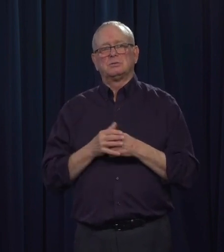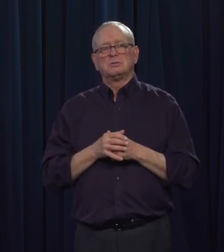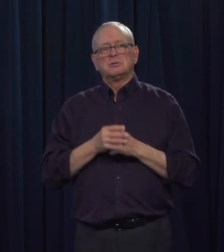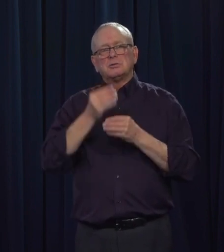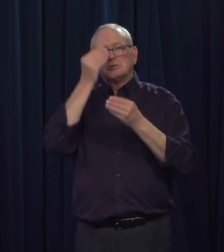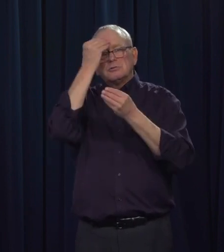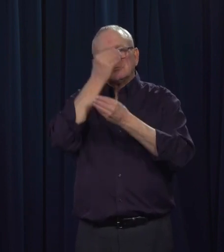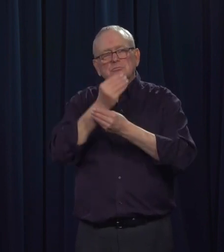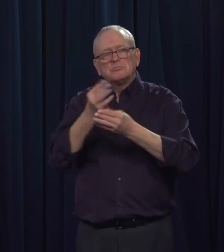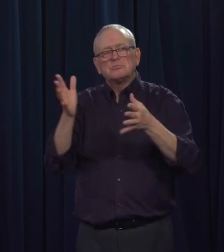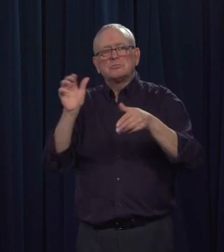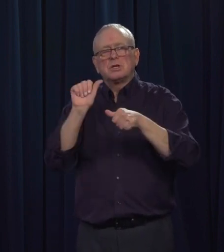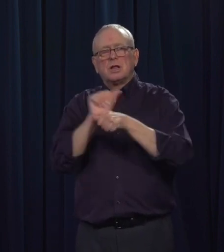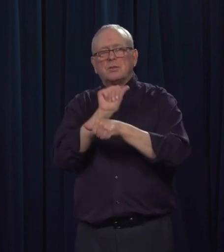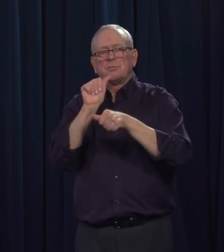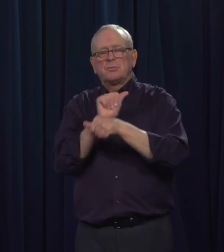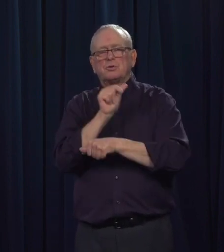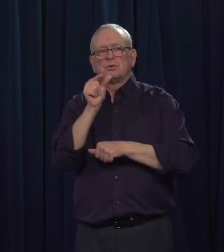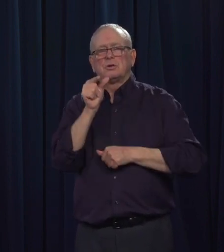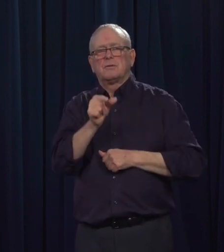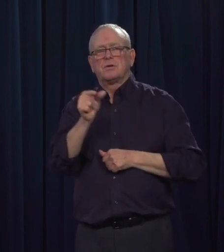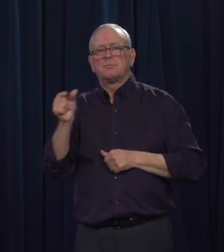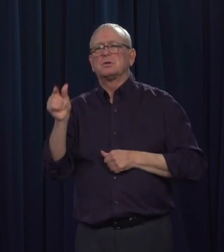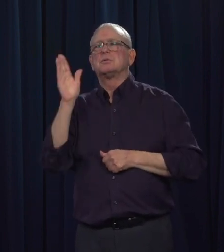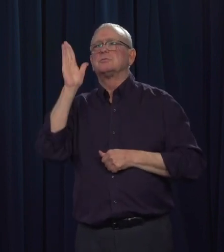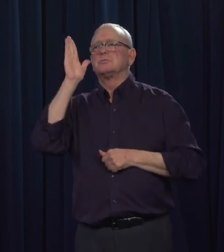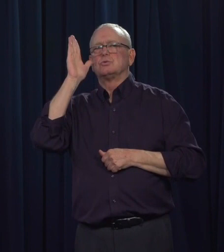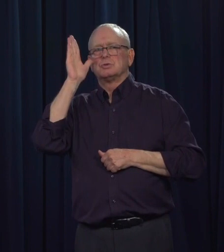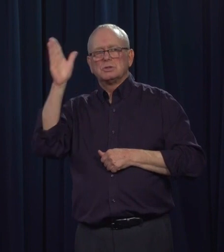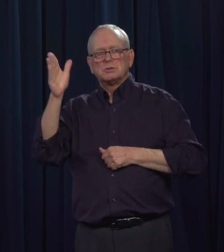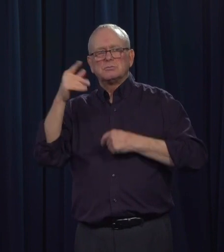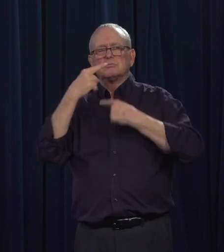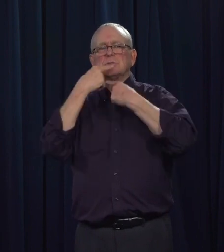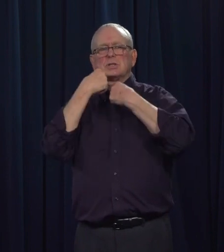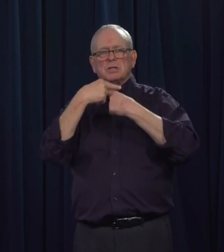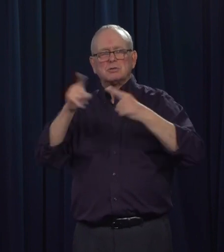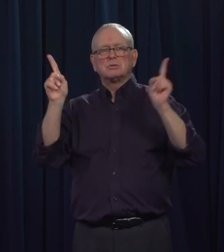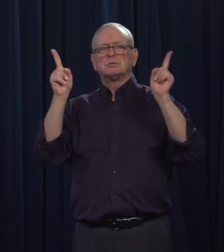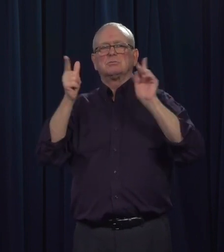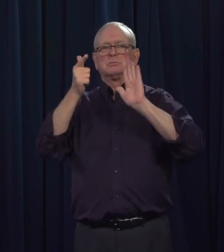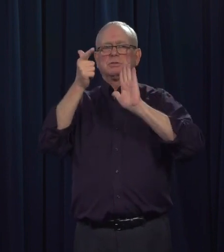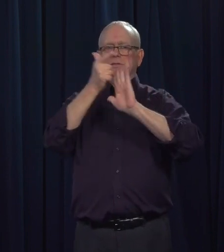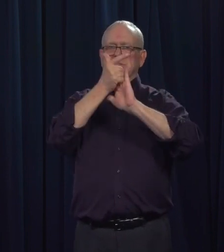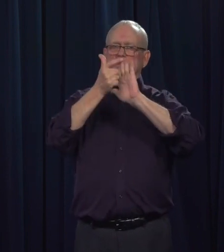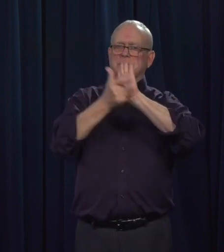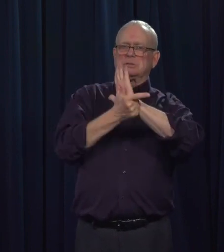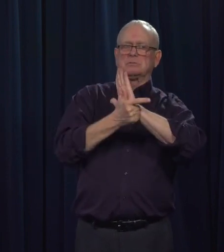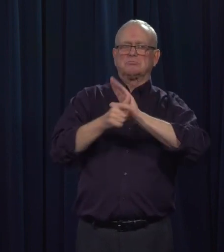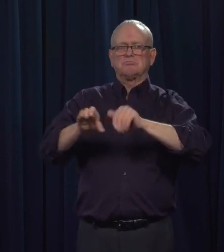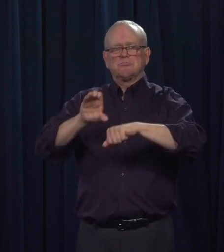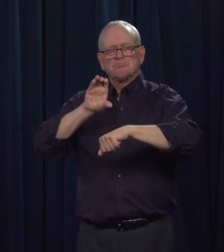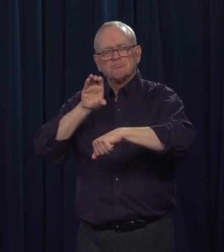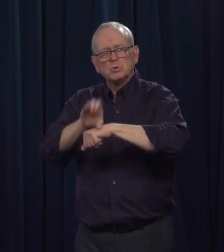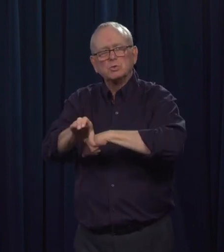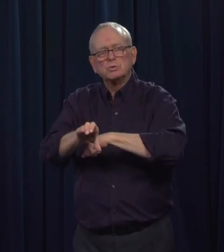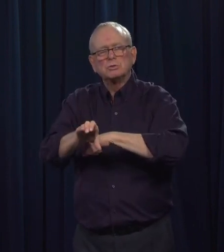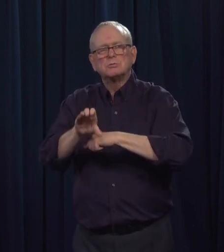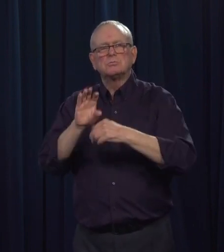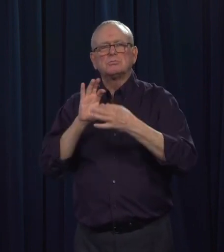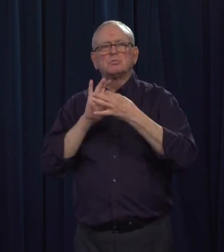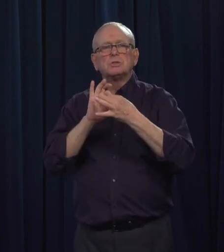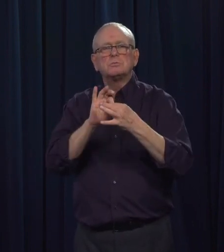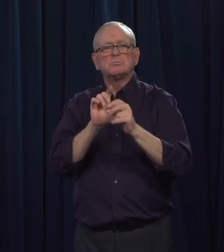announce new enforcement around social distancing, a topic which agitated the Prime Minister very much